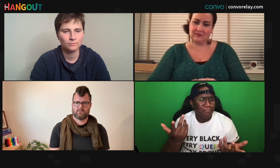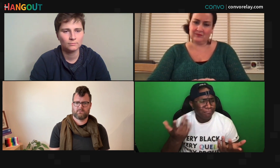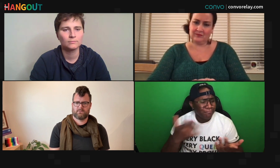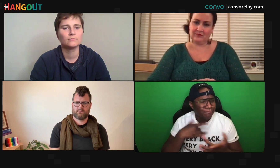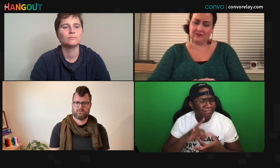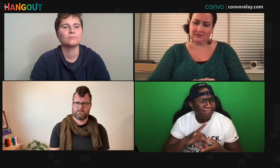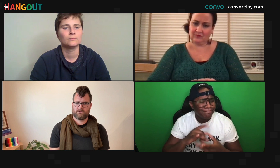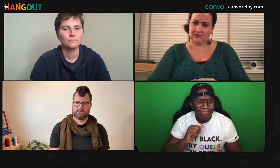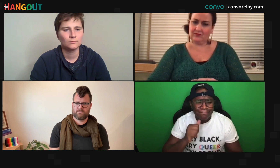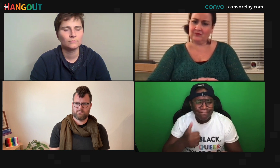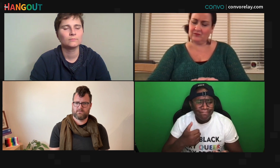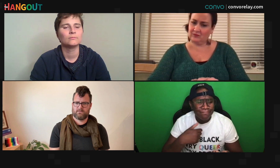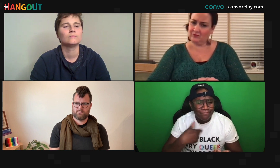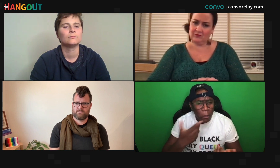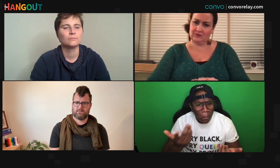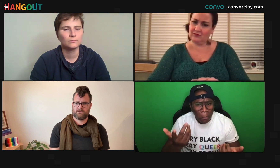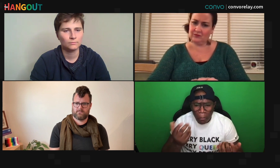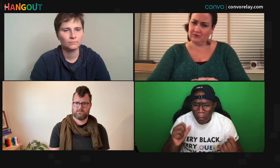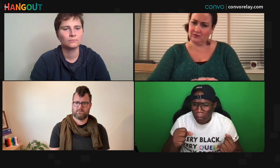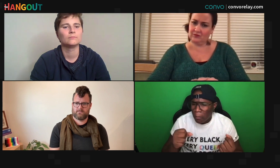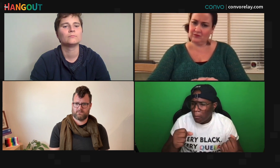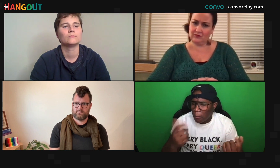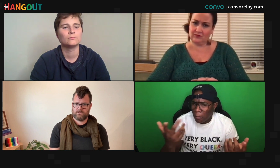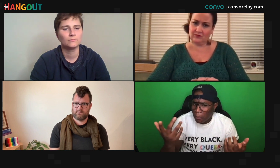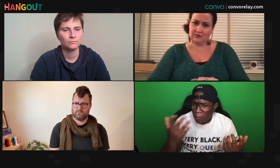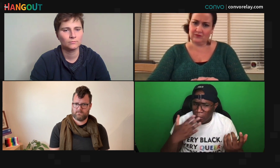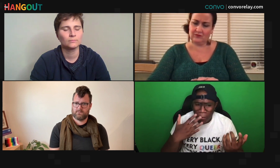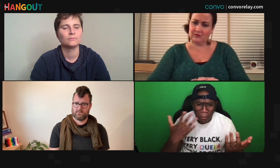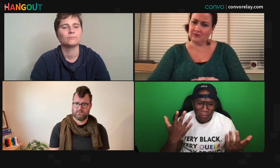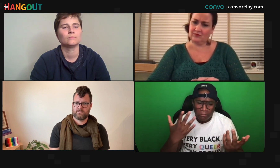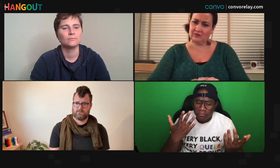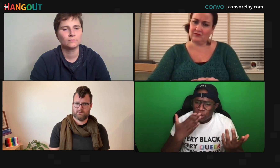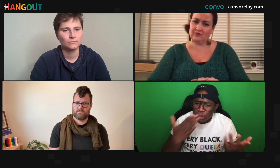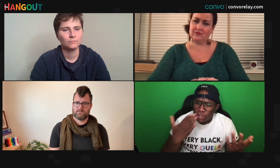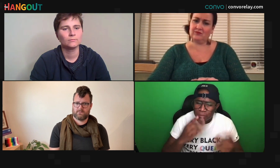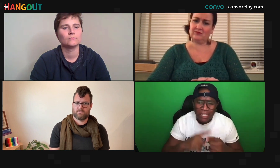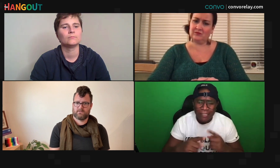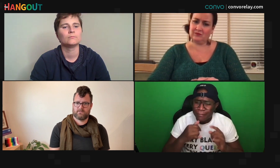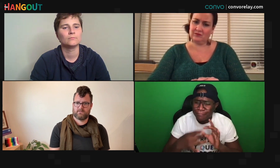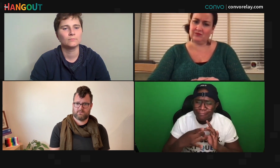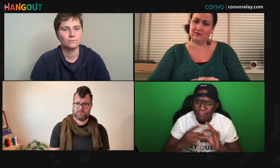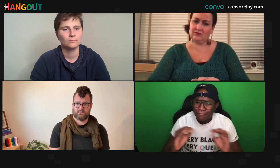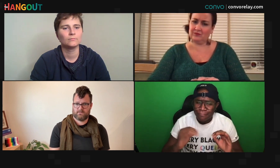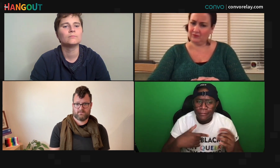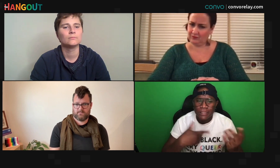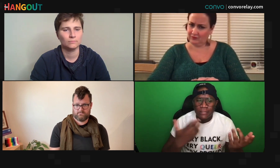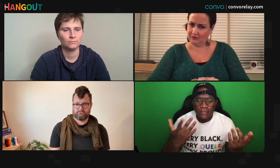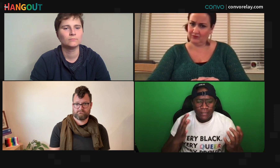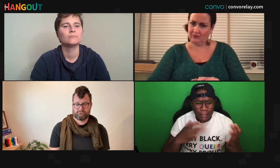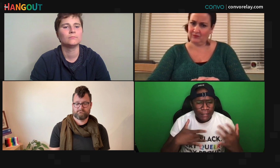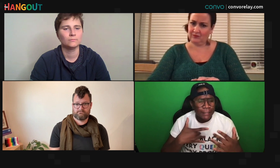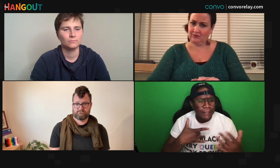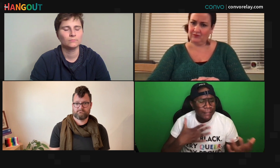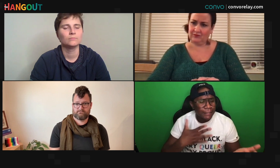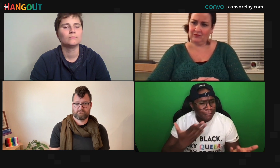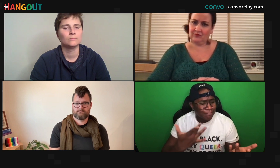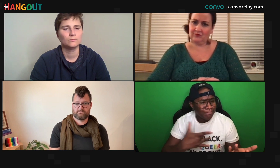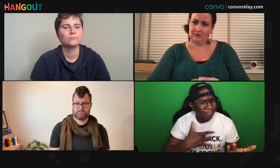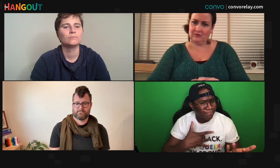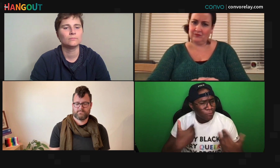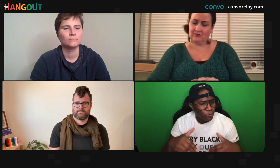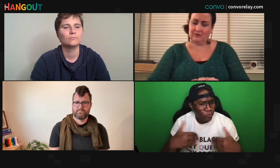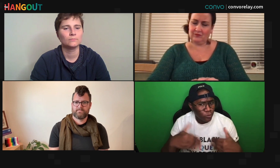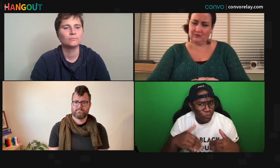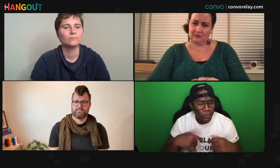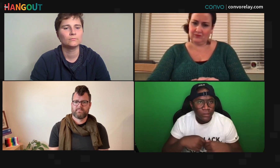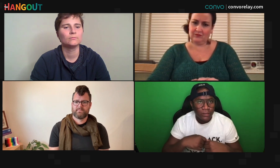person. And I didn't relate to that book. I didn't relate to that story. And it was good, but I just didn't feel like I